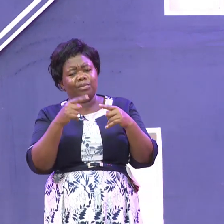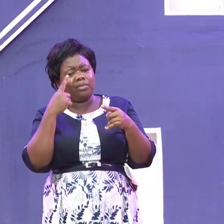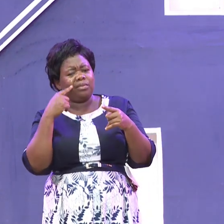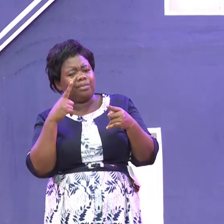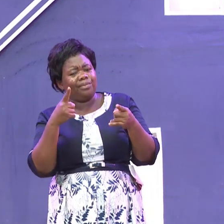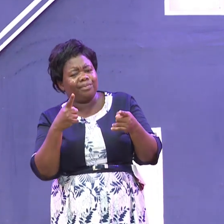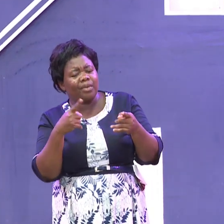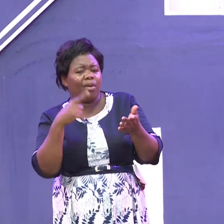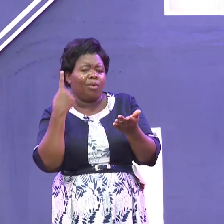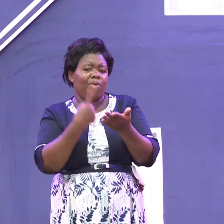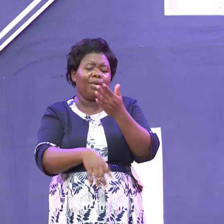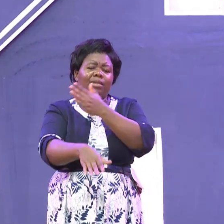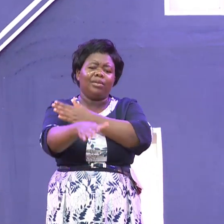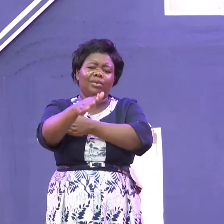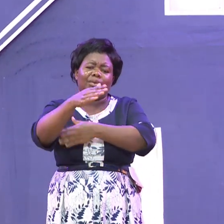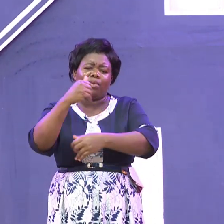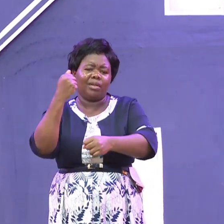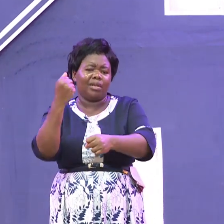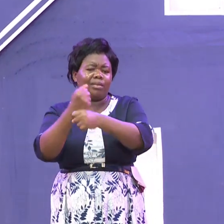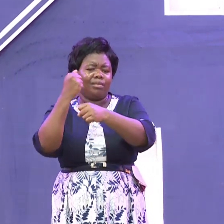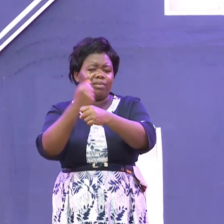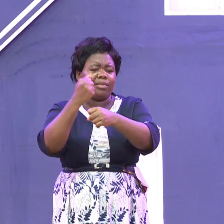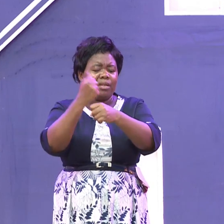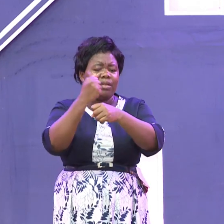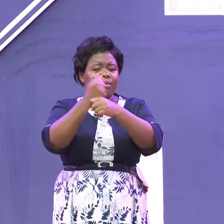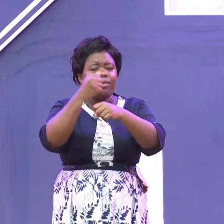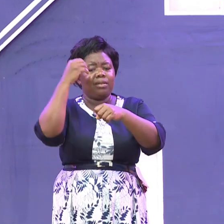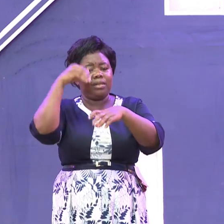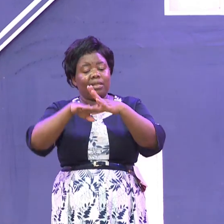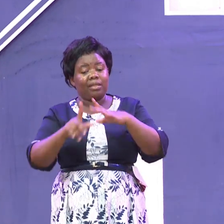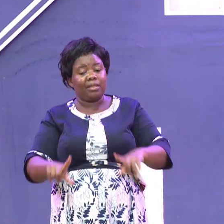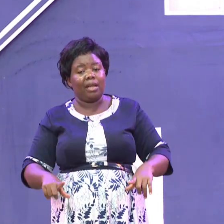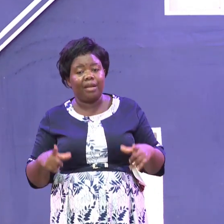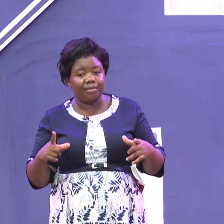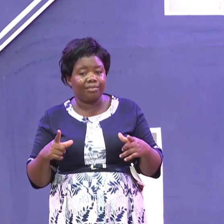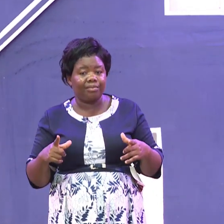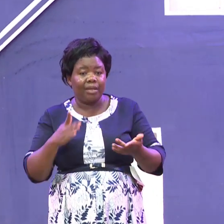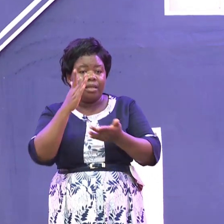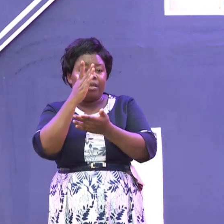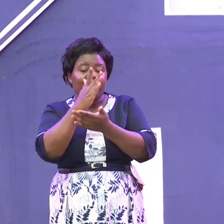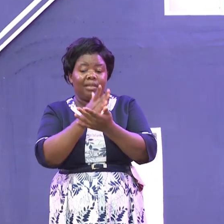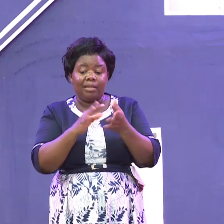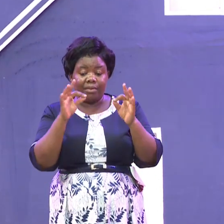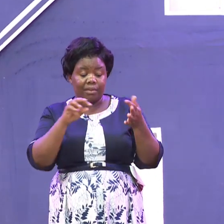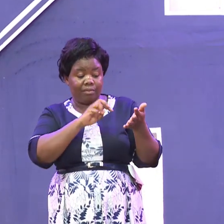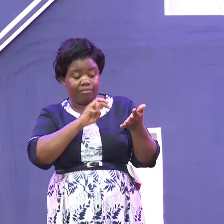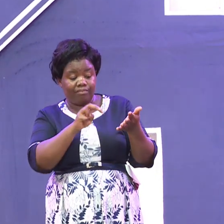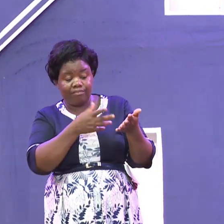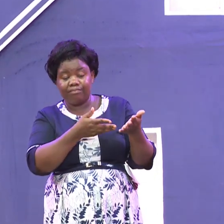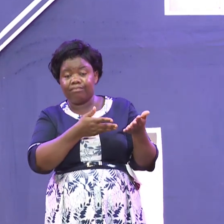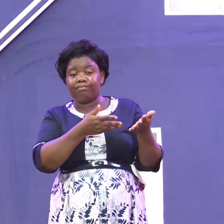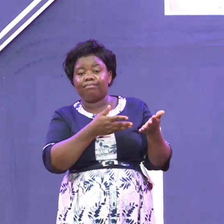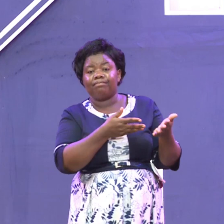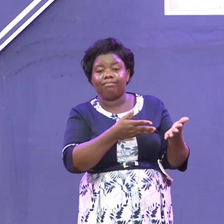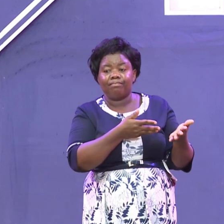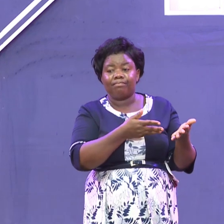He could always consider how God has brought him. Let me read some of